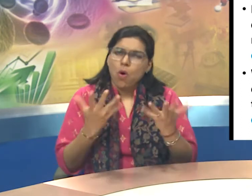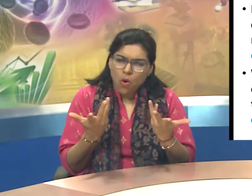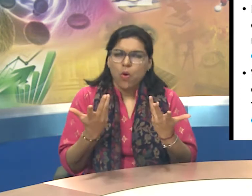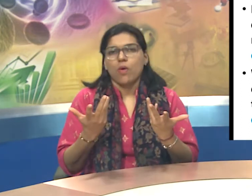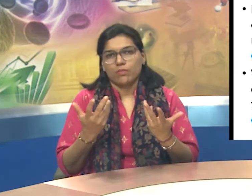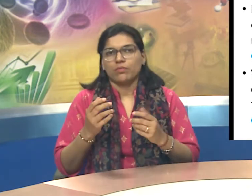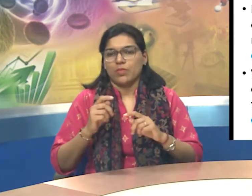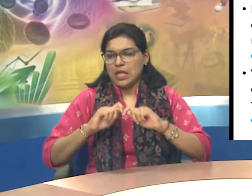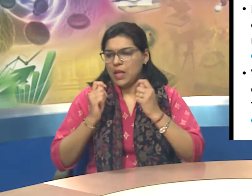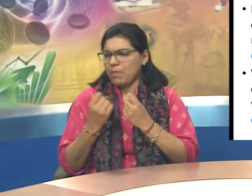communication.